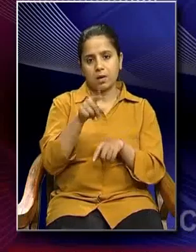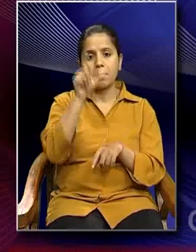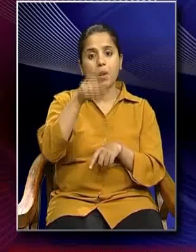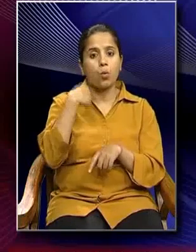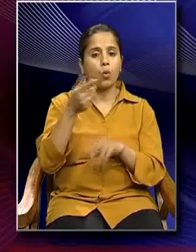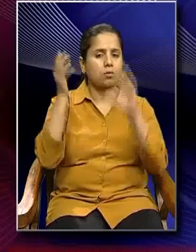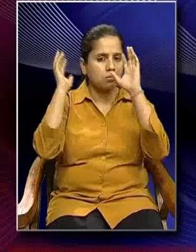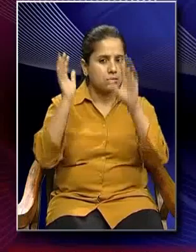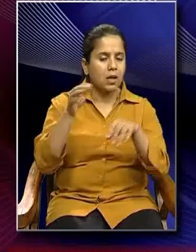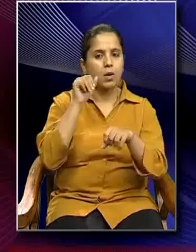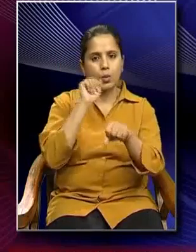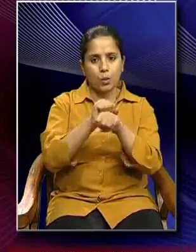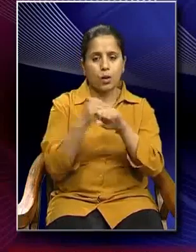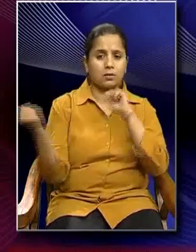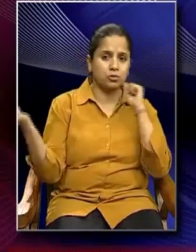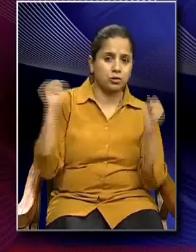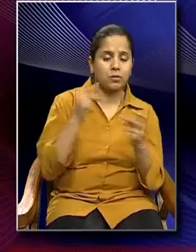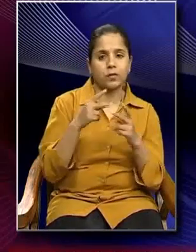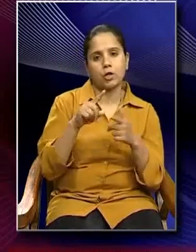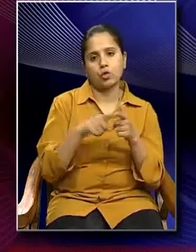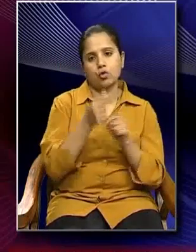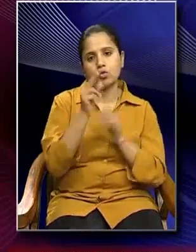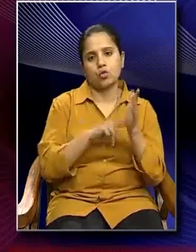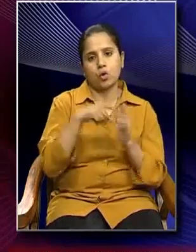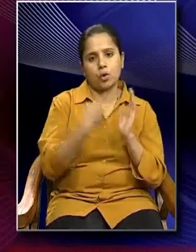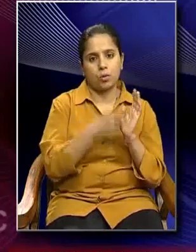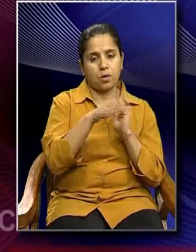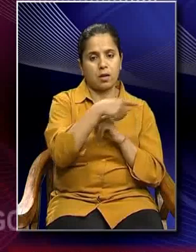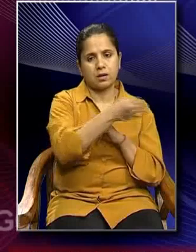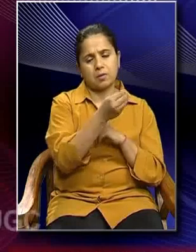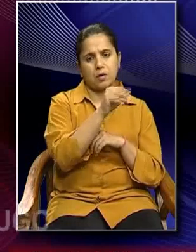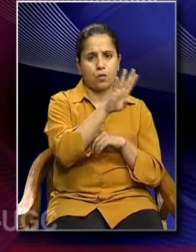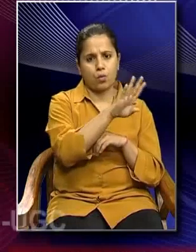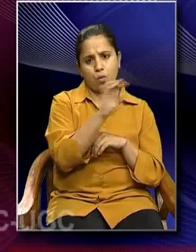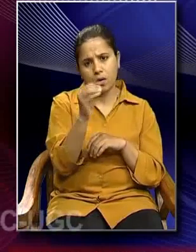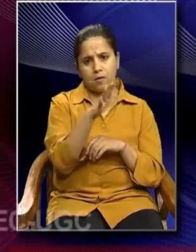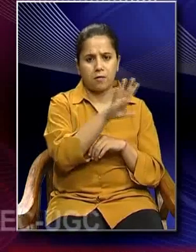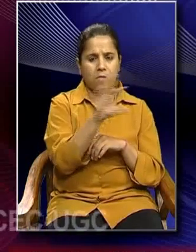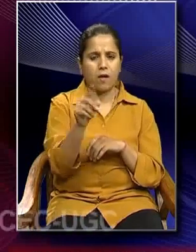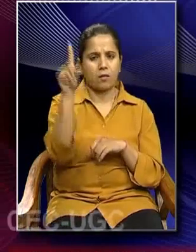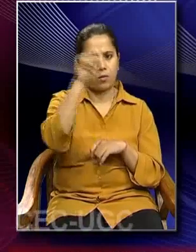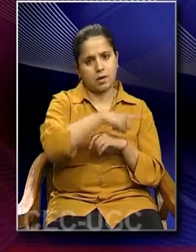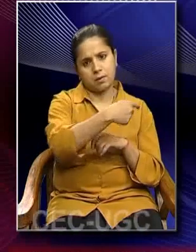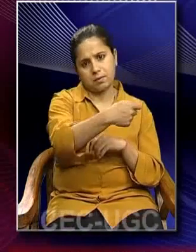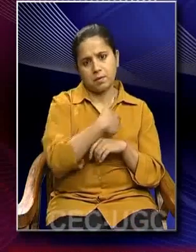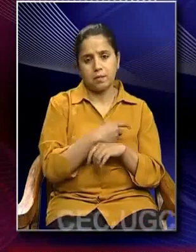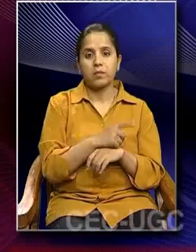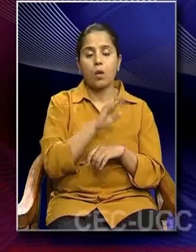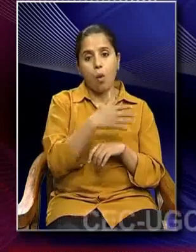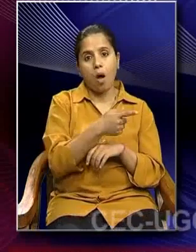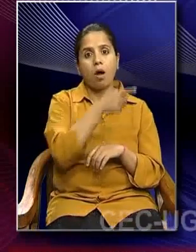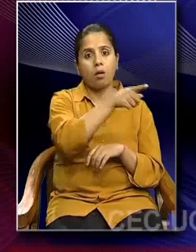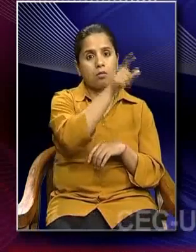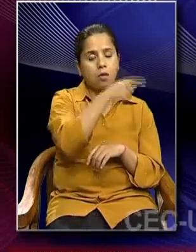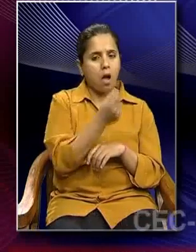wage laborers in Jaunpur district is getting close to 400 and 500 rupees, and if he or she